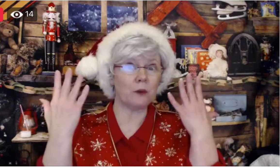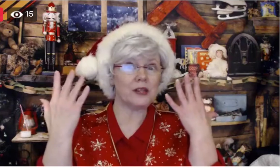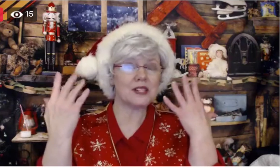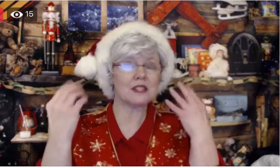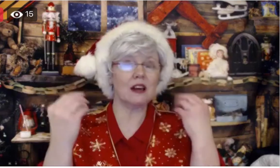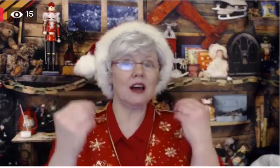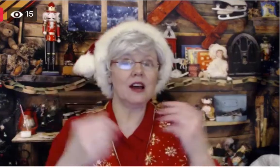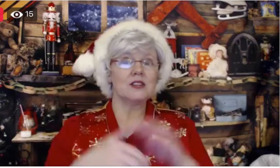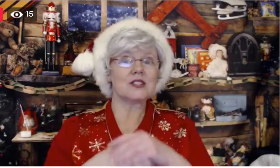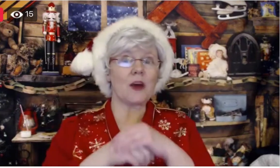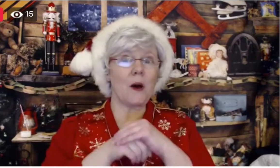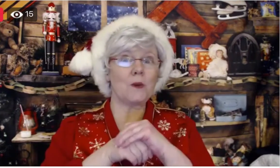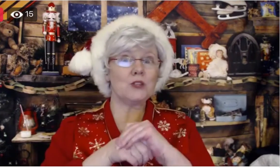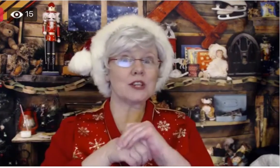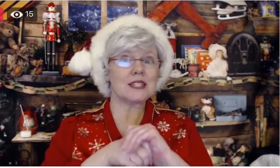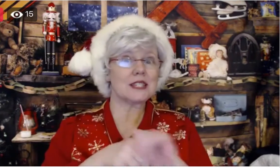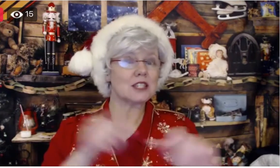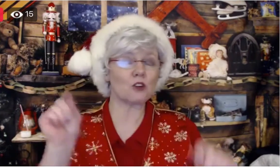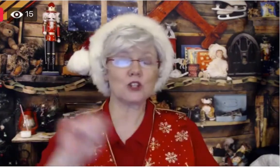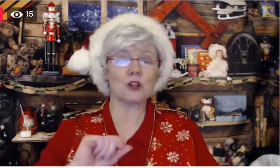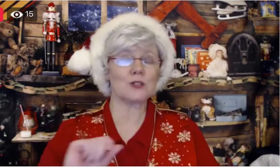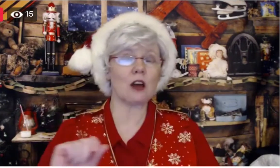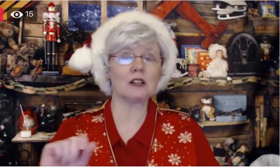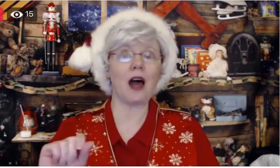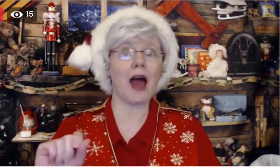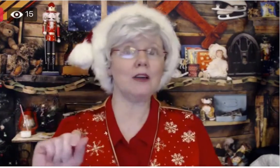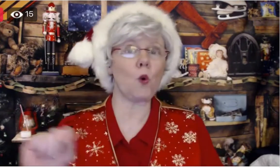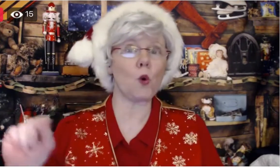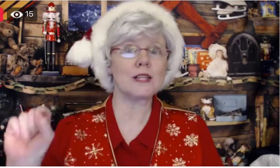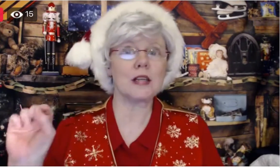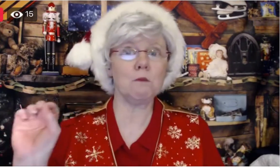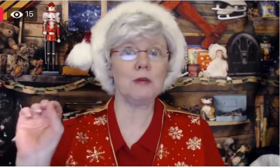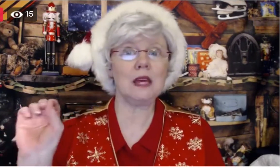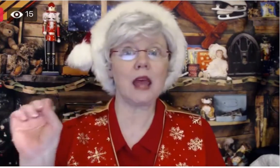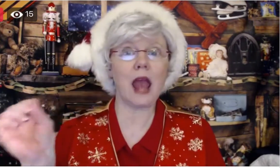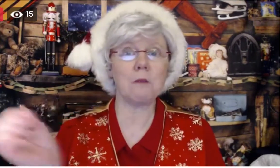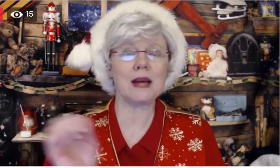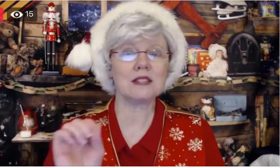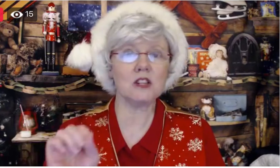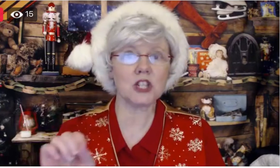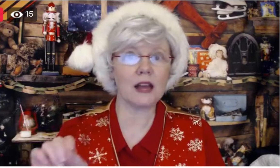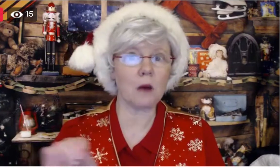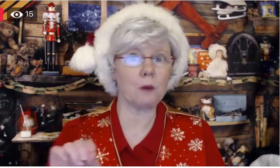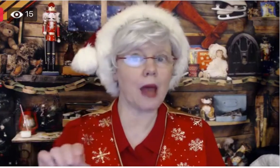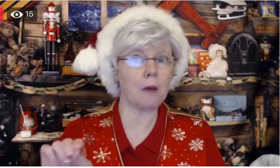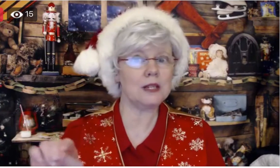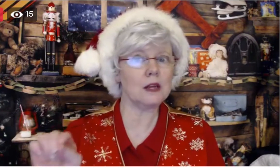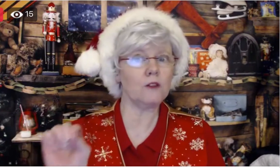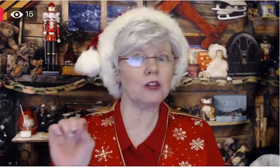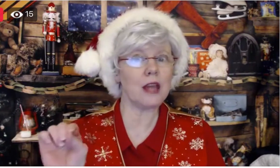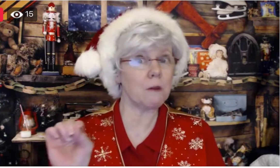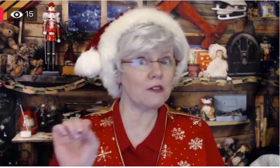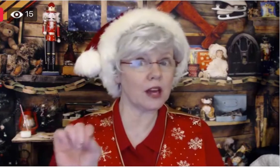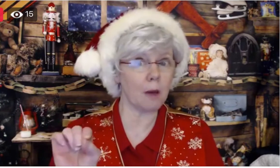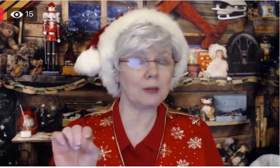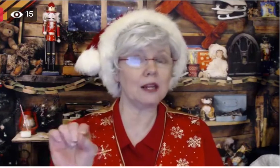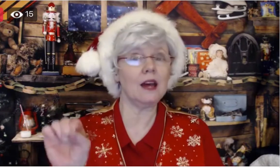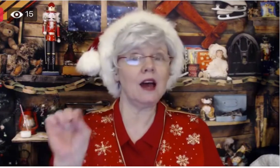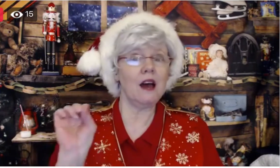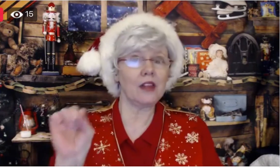virus. So just search those online or send me a message, and I will be happy to give you the name of the company that